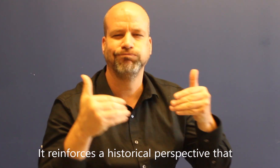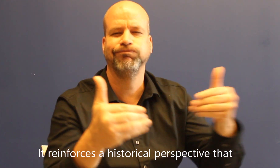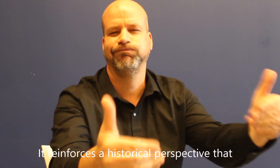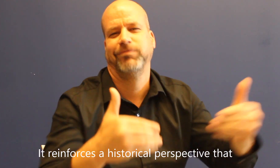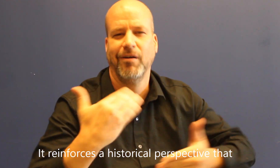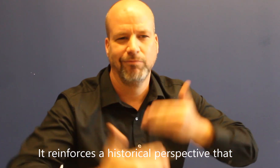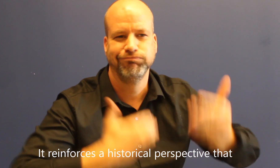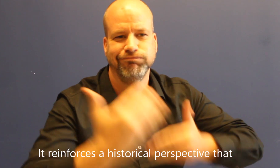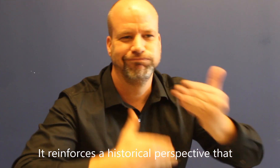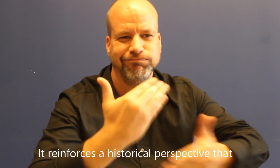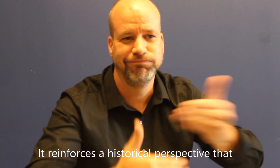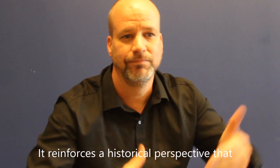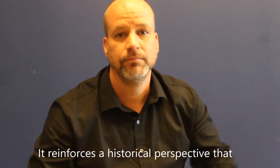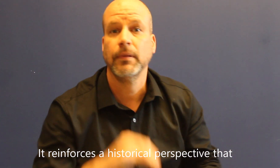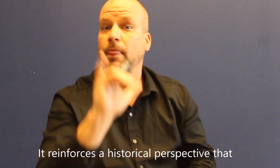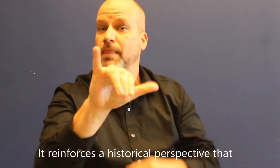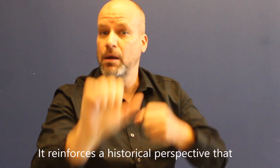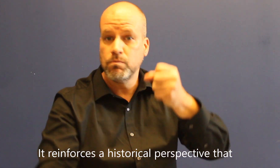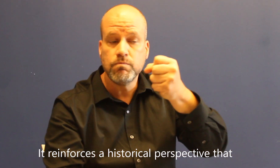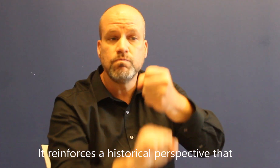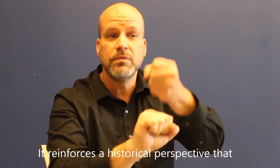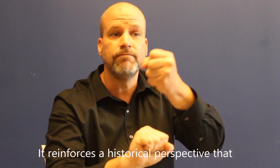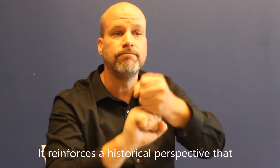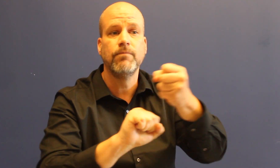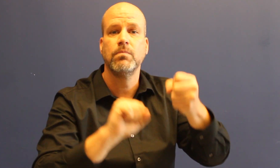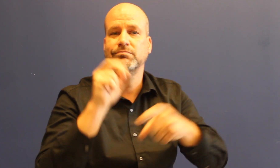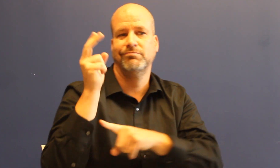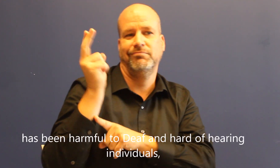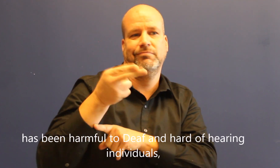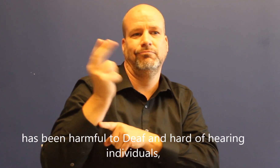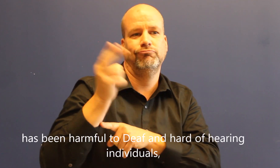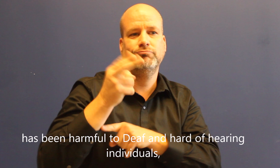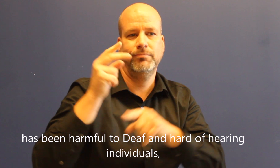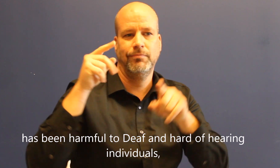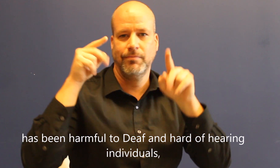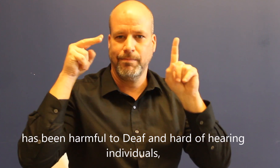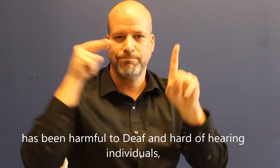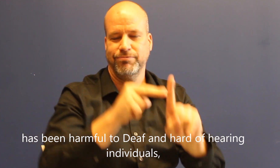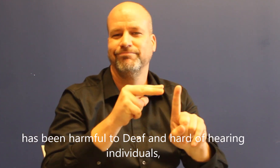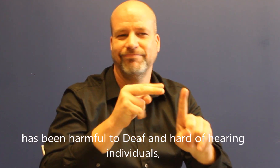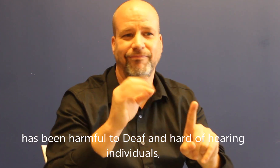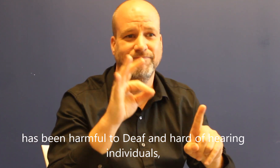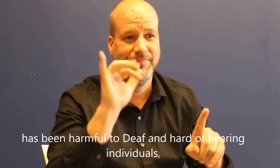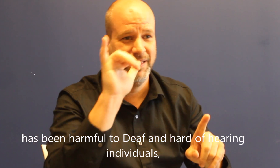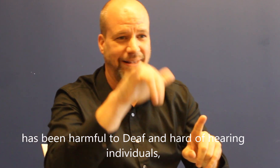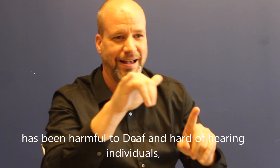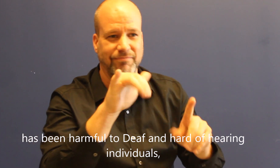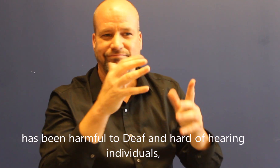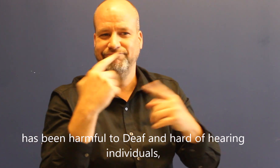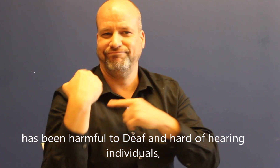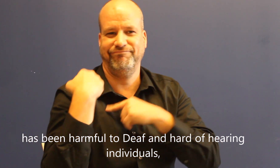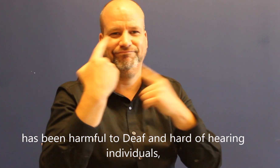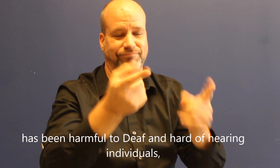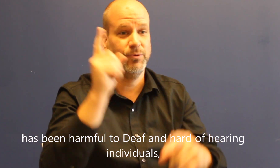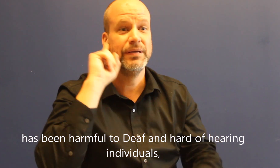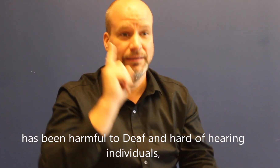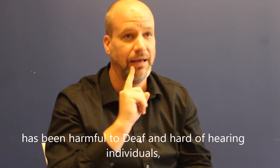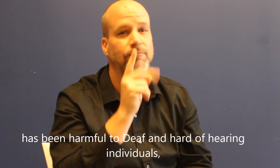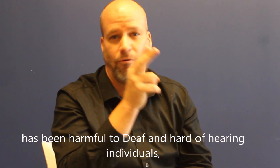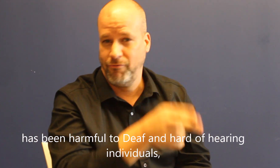It reinforces a historical perspective that has been harmful to deaf and hard of